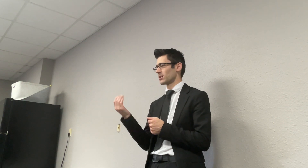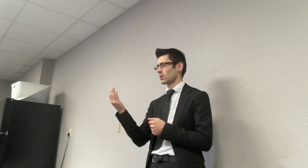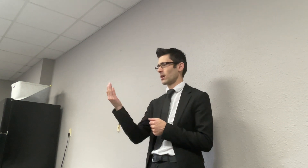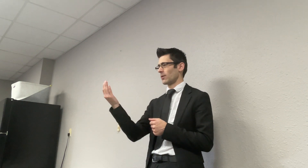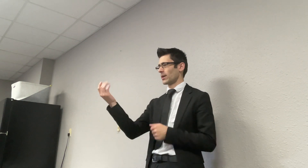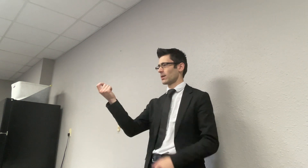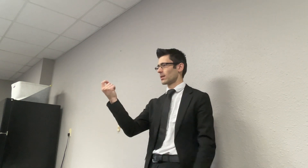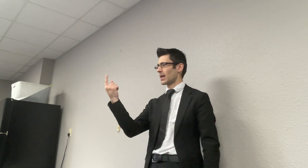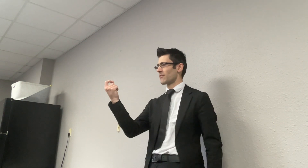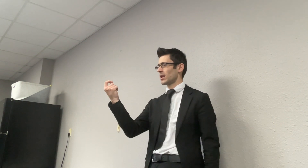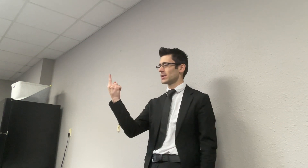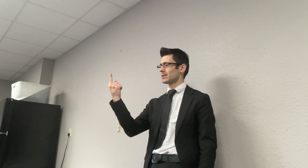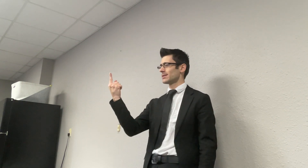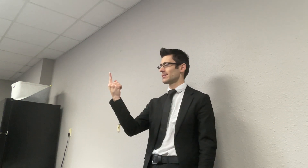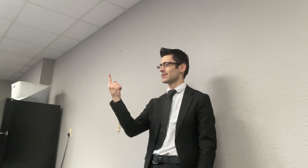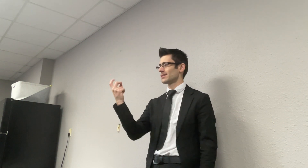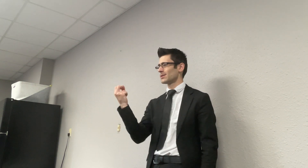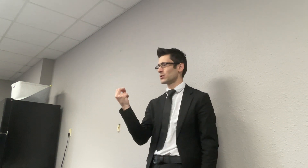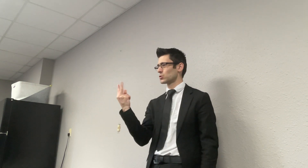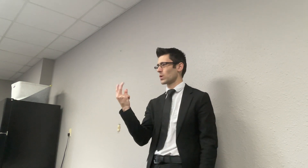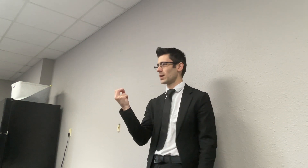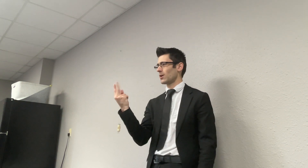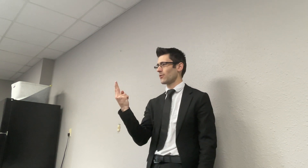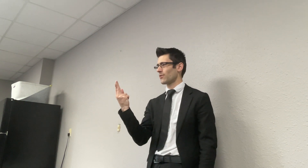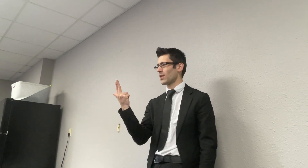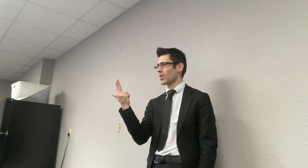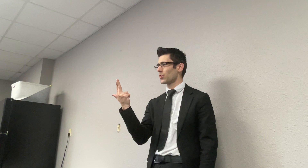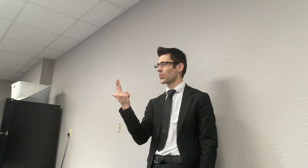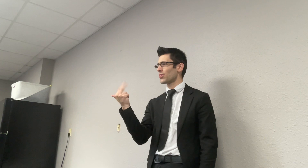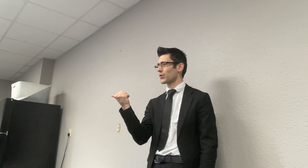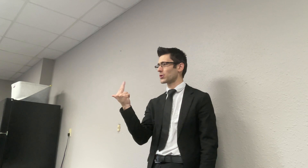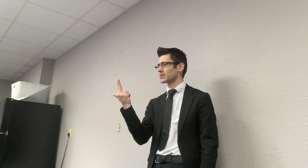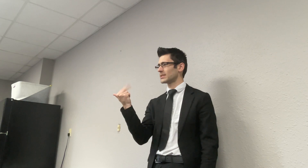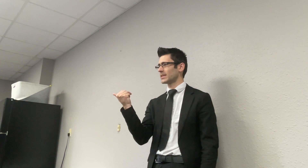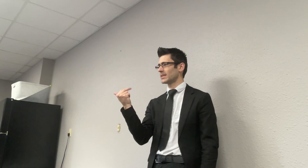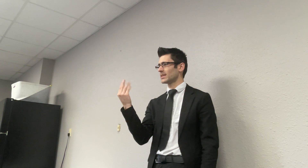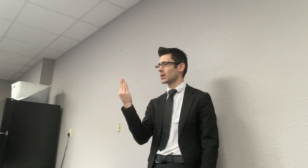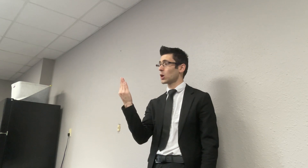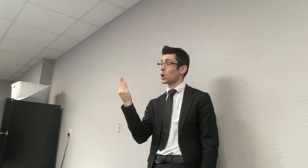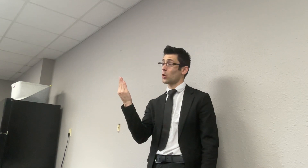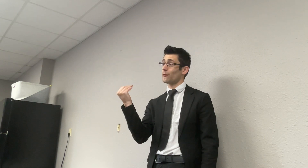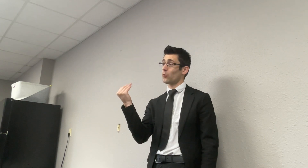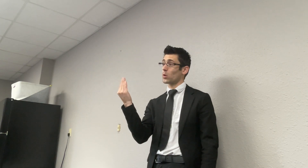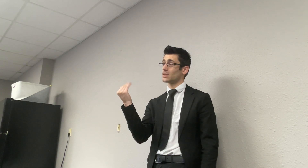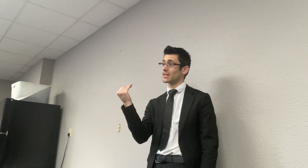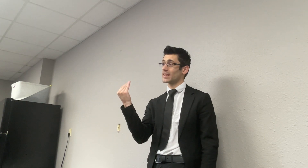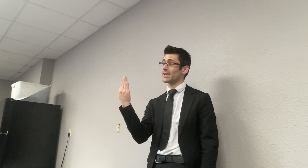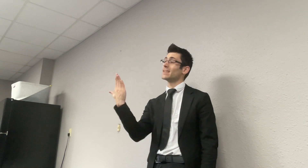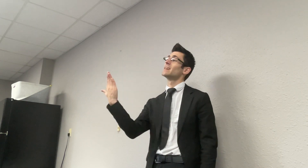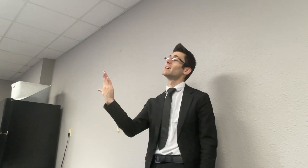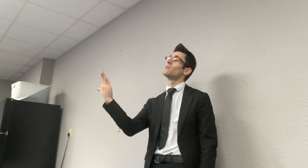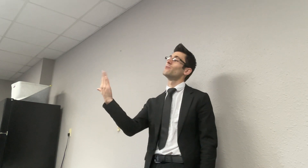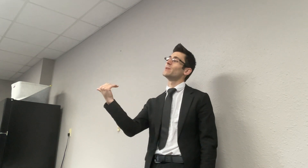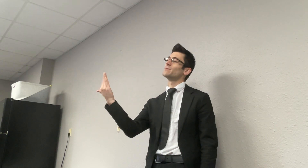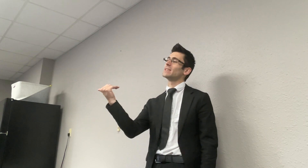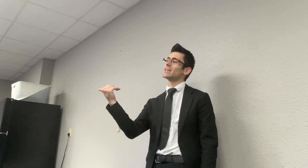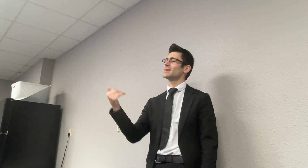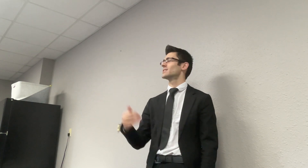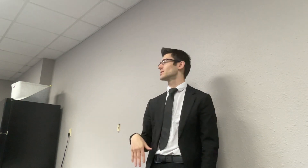All right, ready? 11, 12, 13, 14, 15.